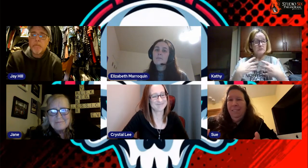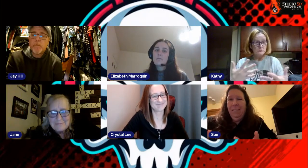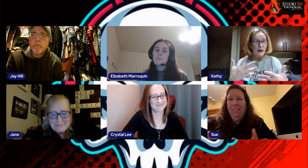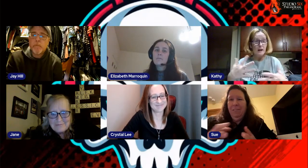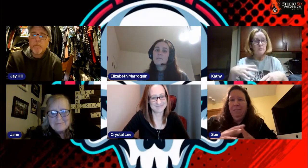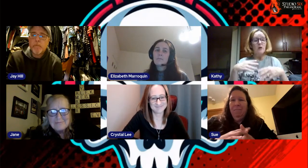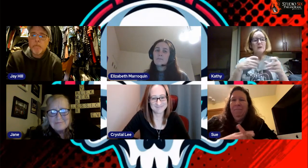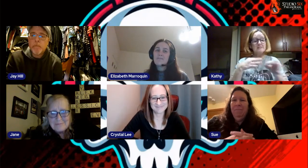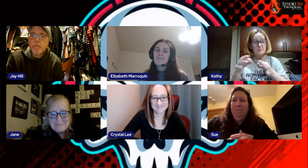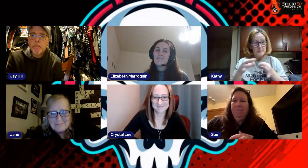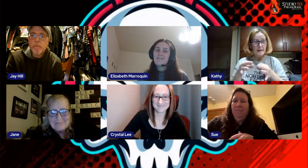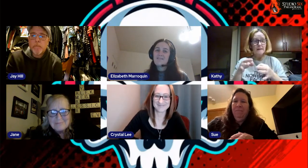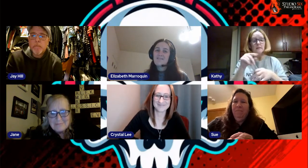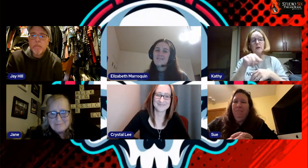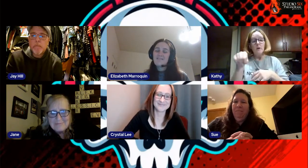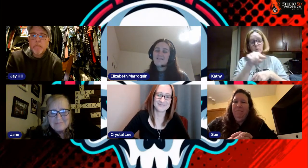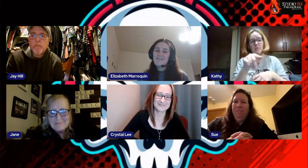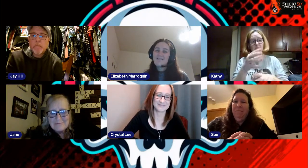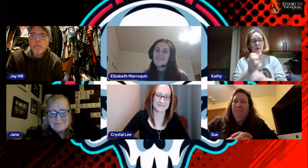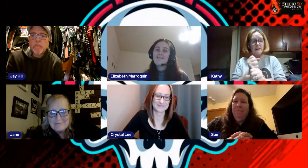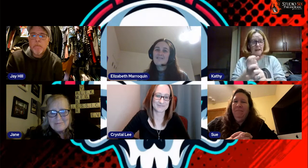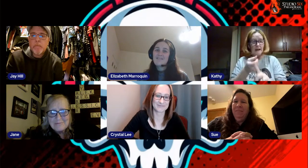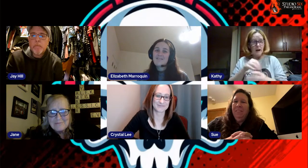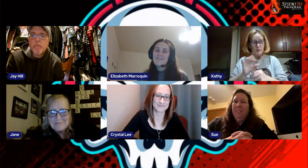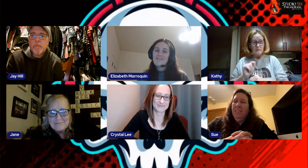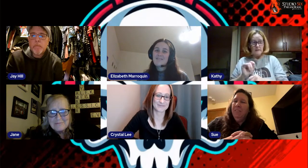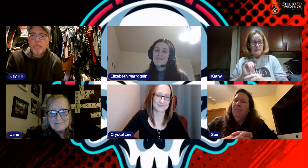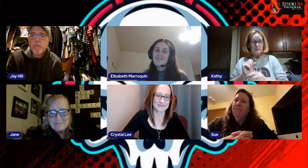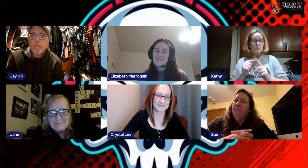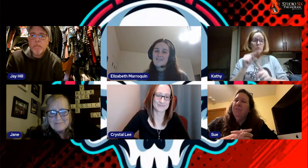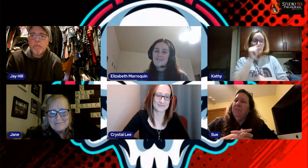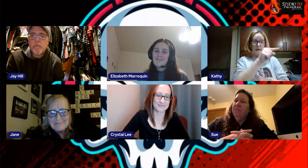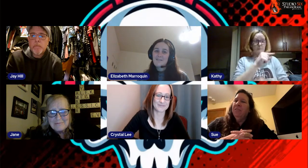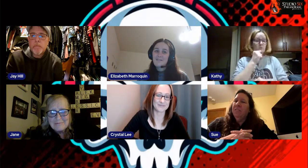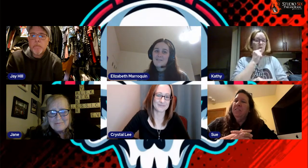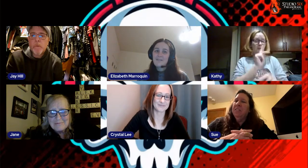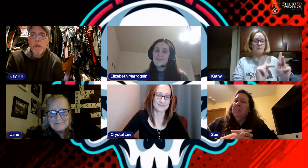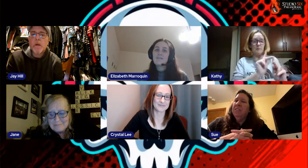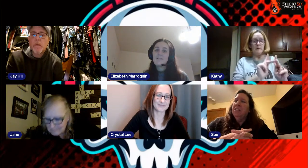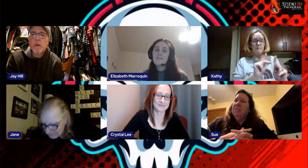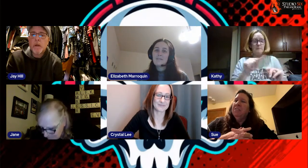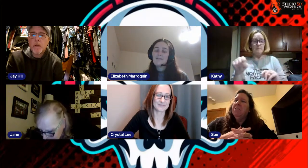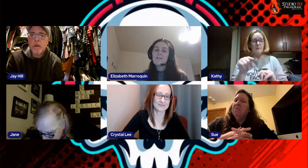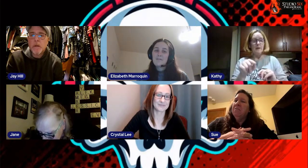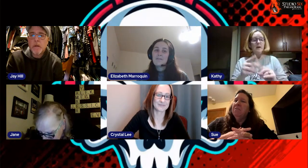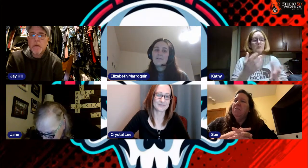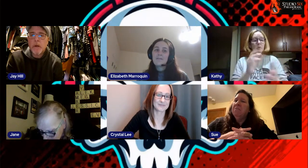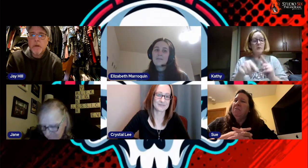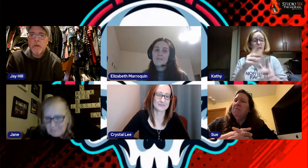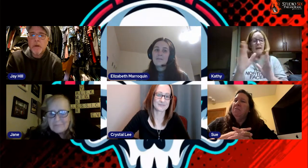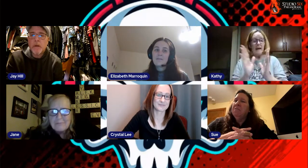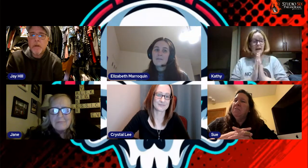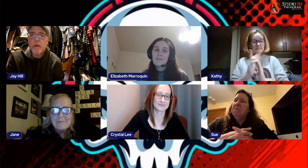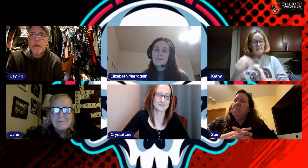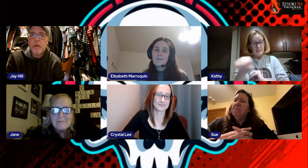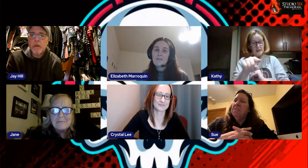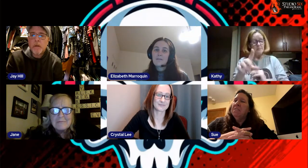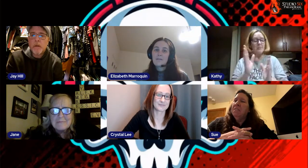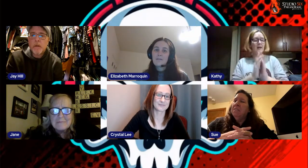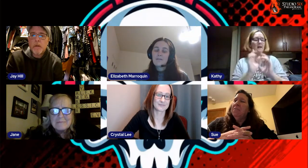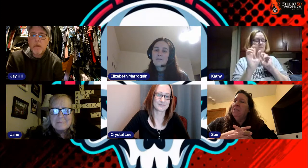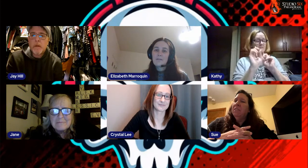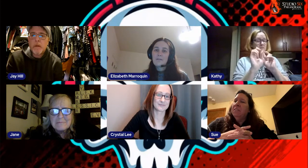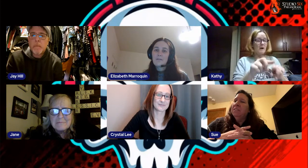can describe or explain what they're getting out of it to them, to the hearing people. Right. They ask